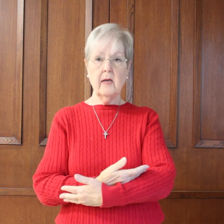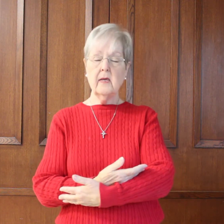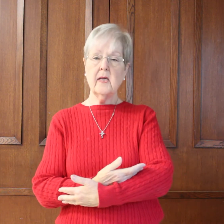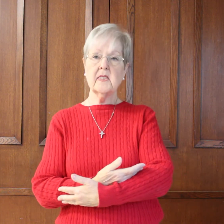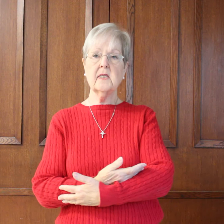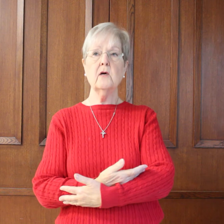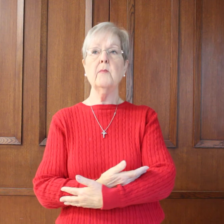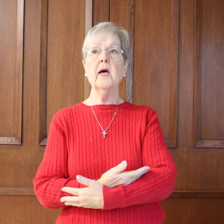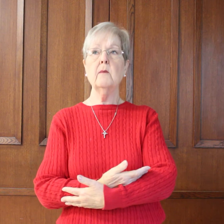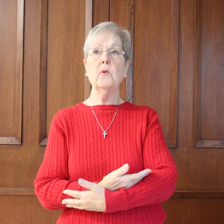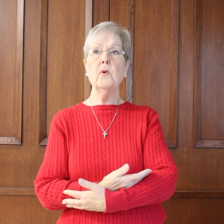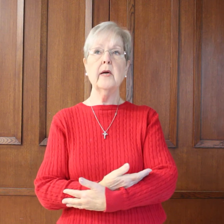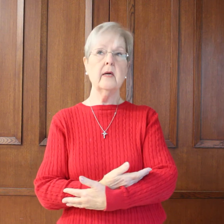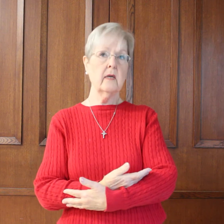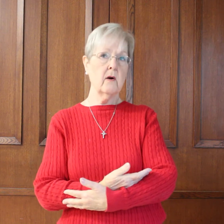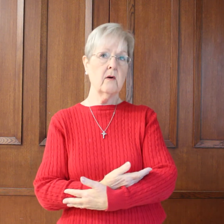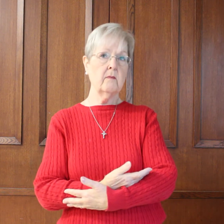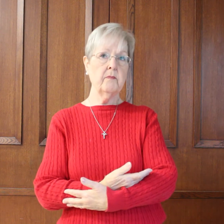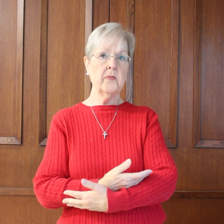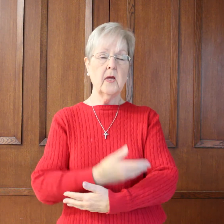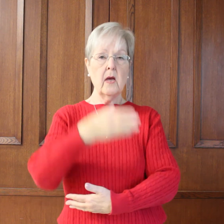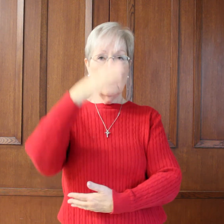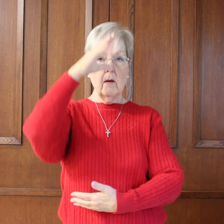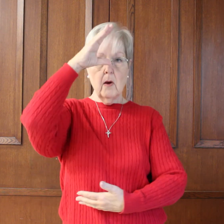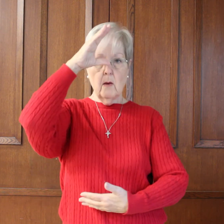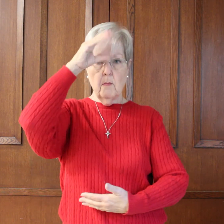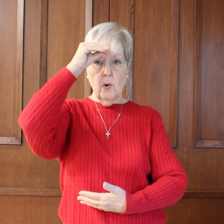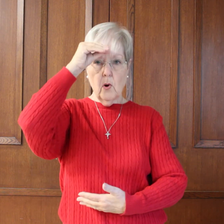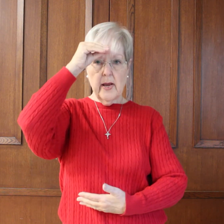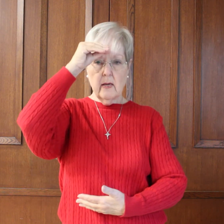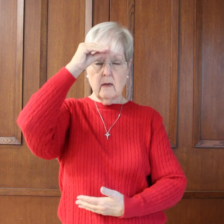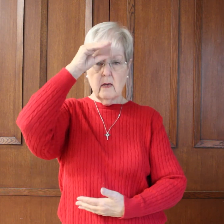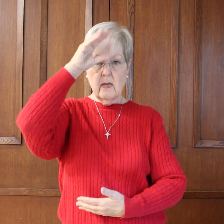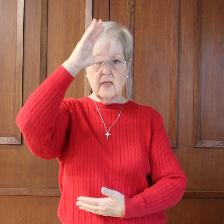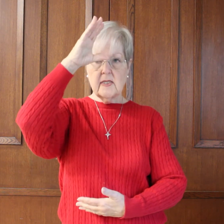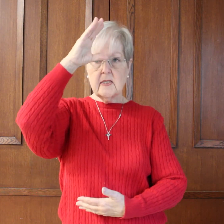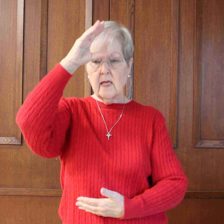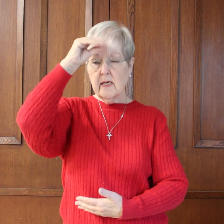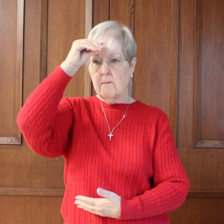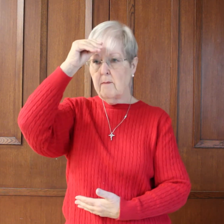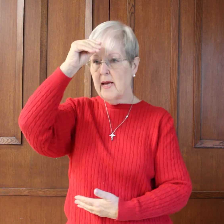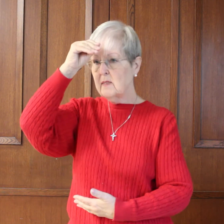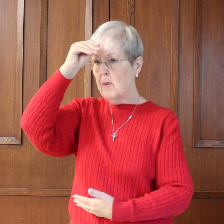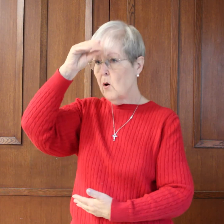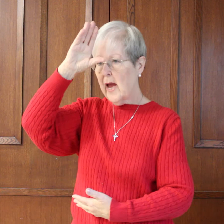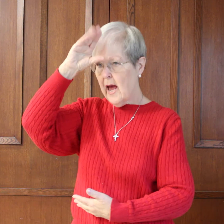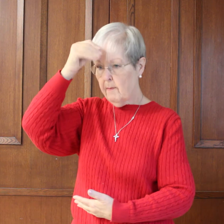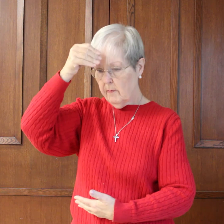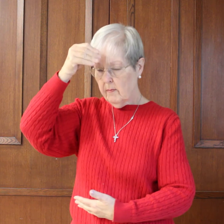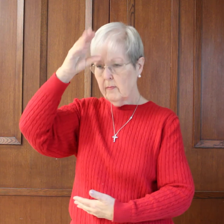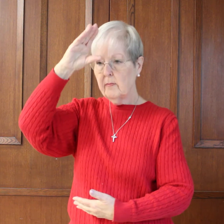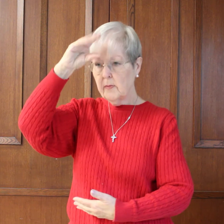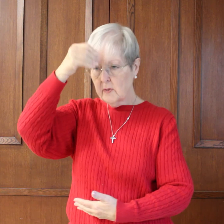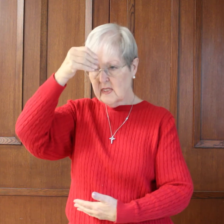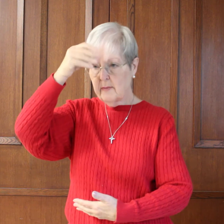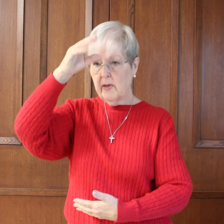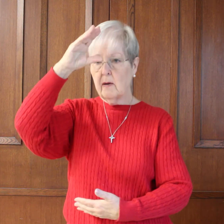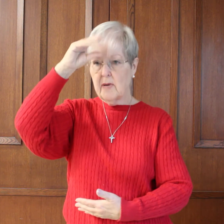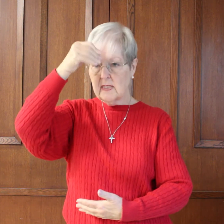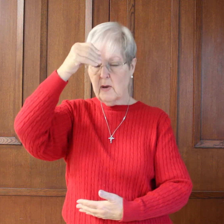Now let's talk about a boy and a girl. A boy. This is like a baseball cap. You're tipping a baseball